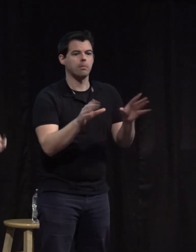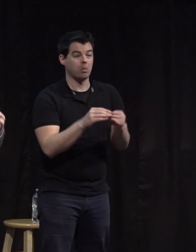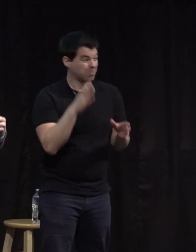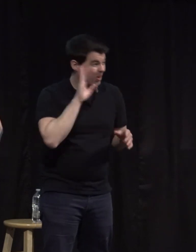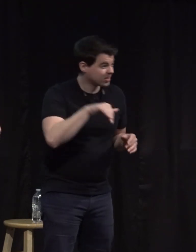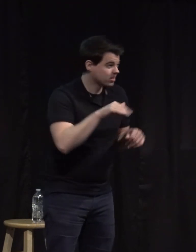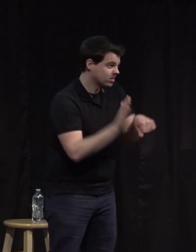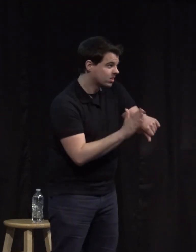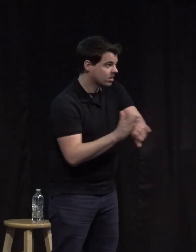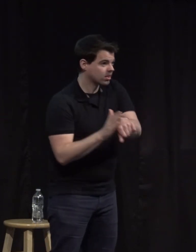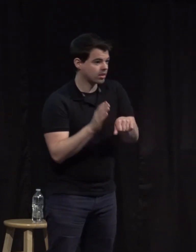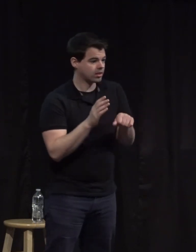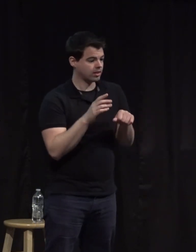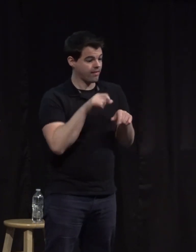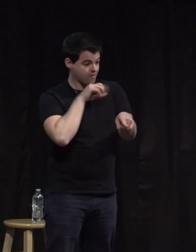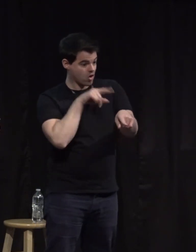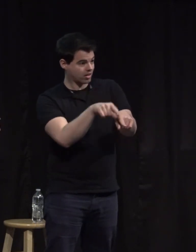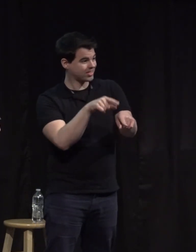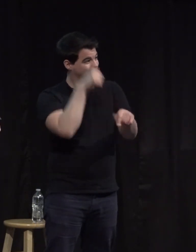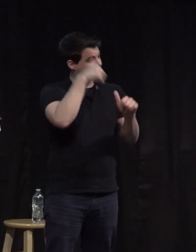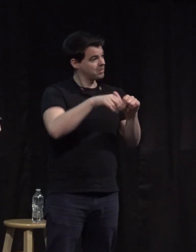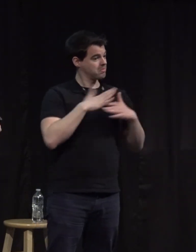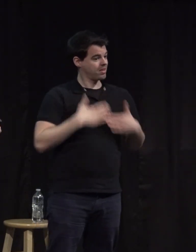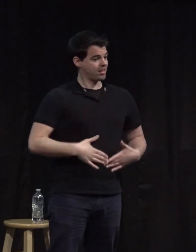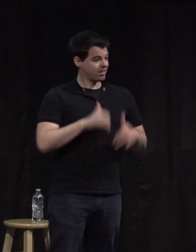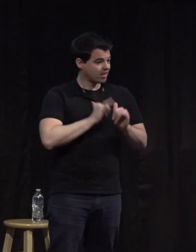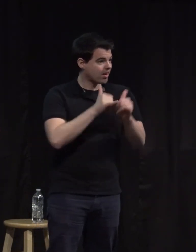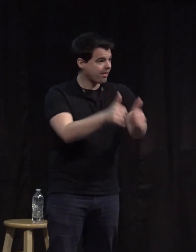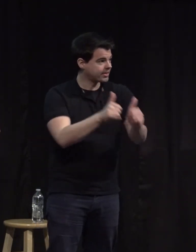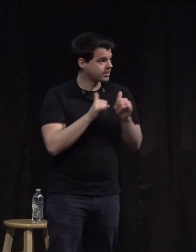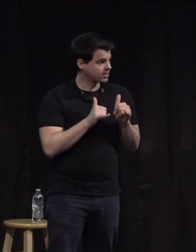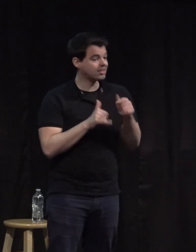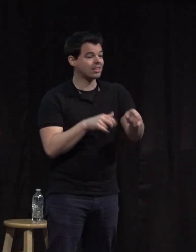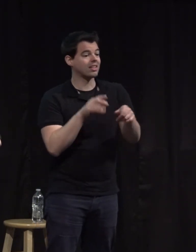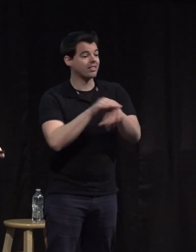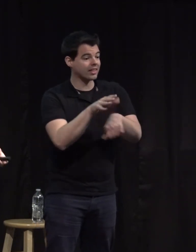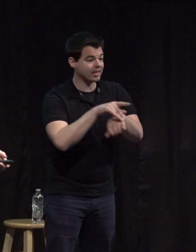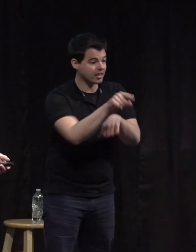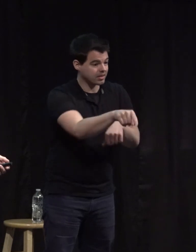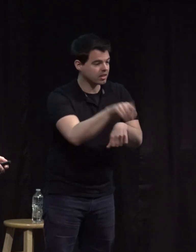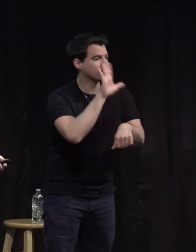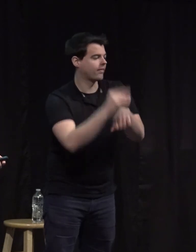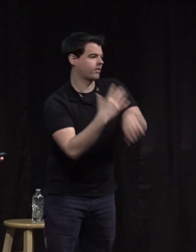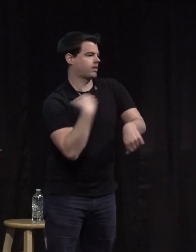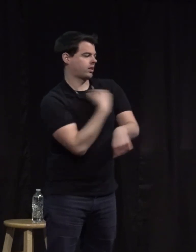has analogs in all of us. Thank you.